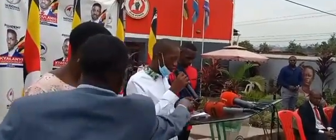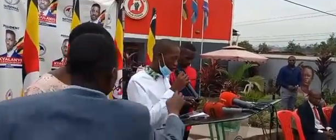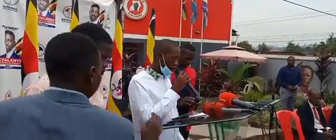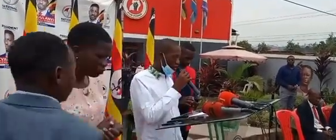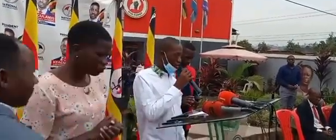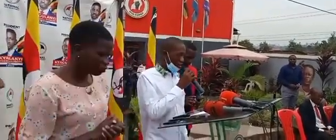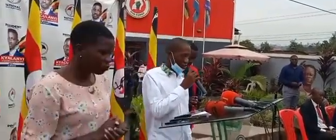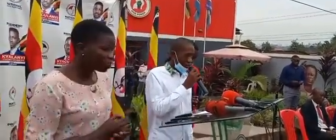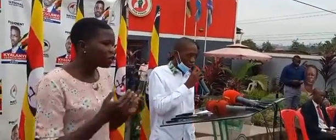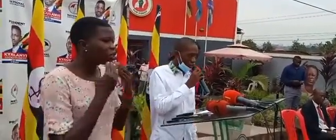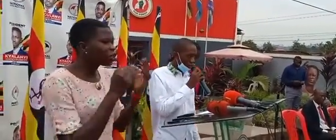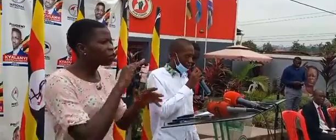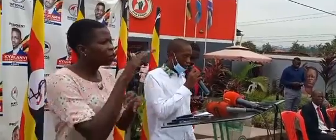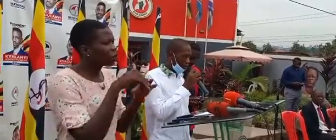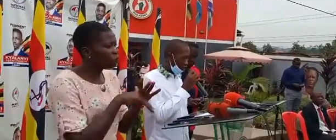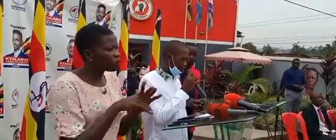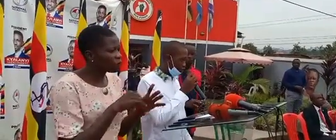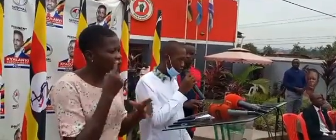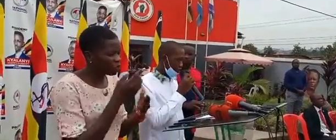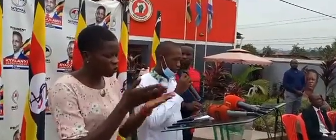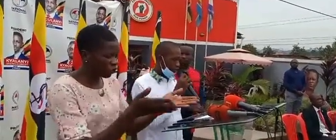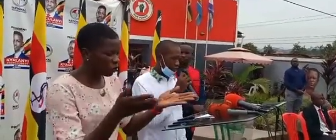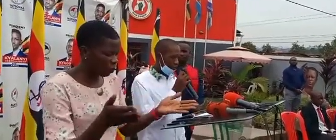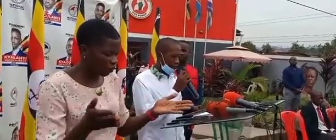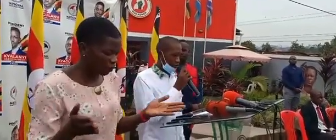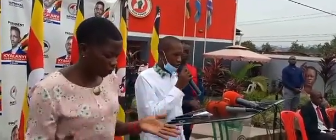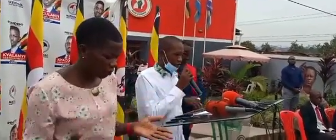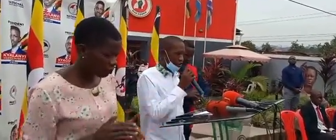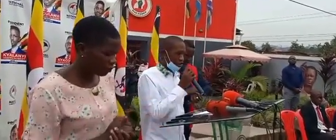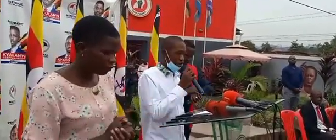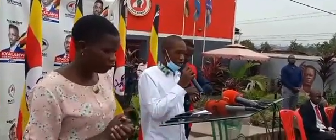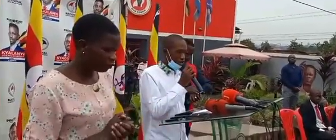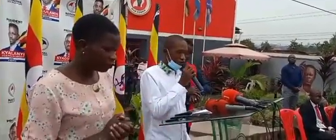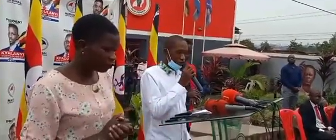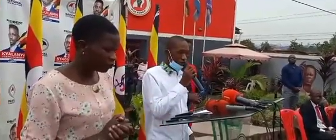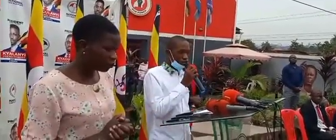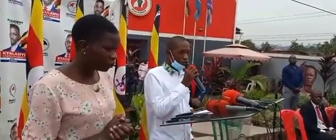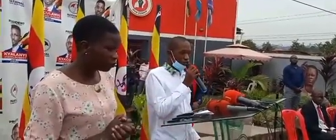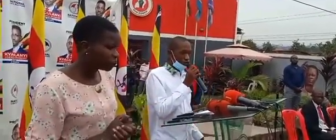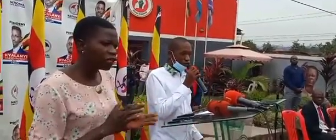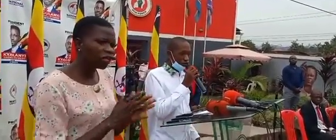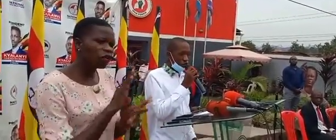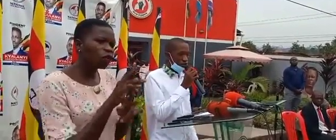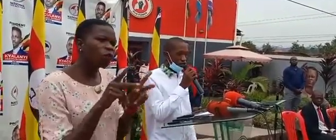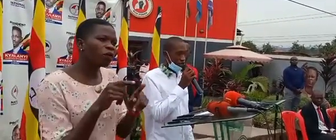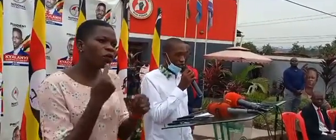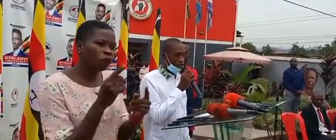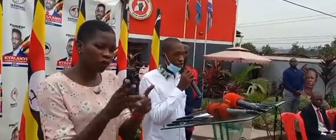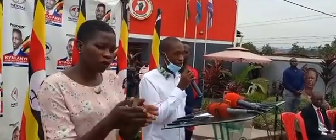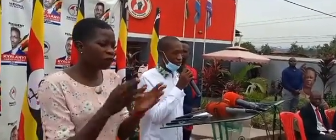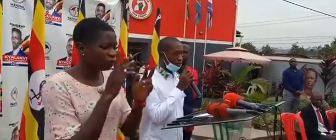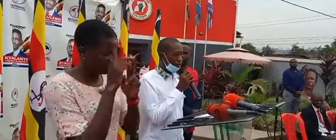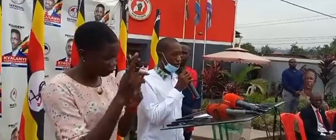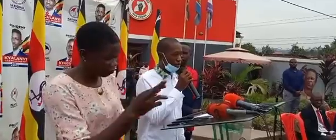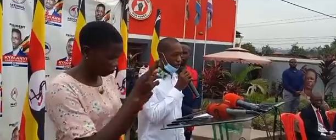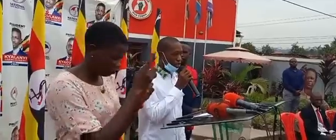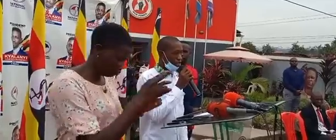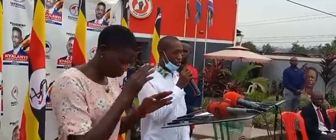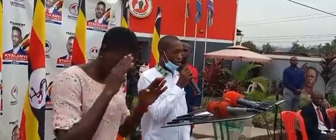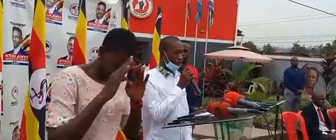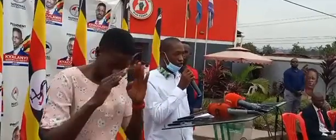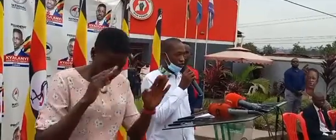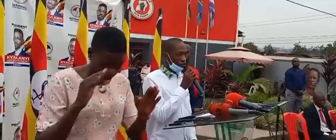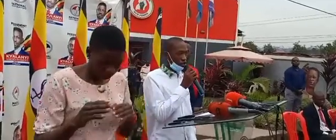bamemba bonna n'abakulembeze ba National Unity Platform na buli omu ali wano okusaamu ekitiibwa era